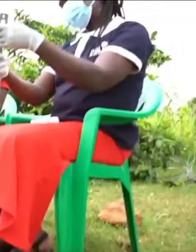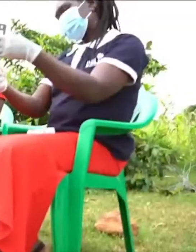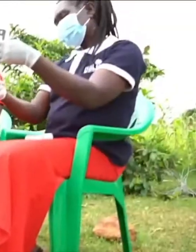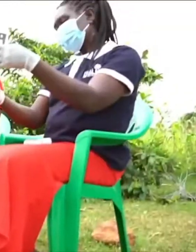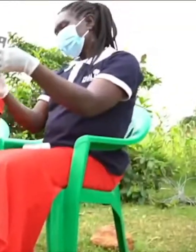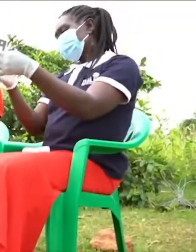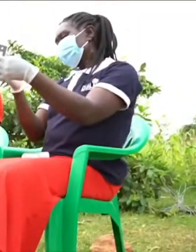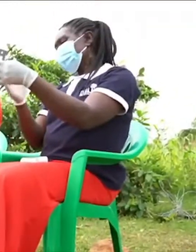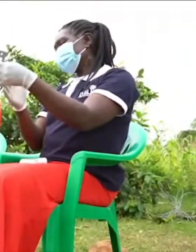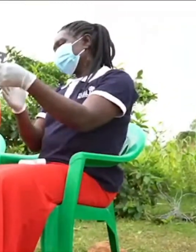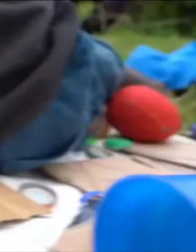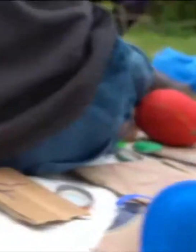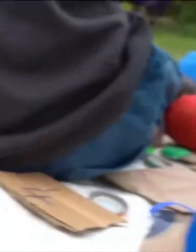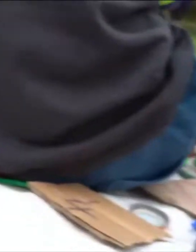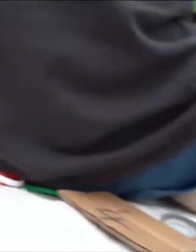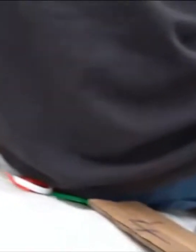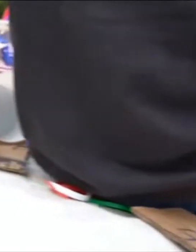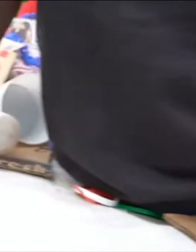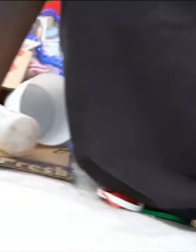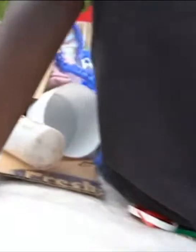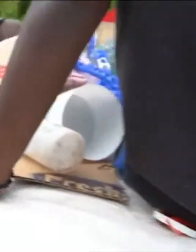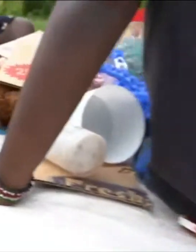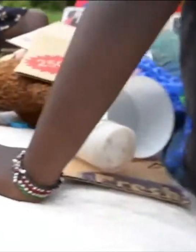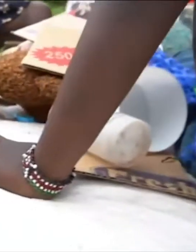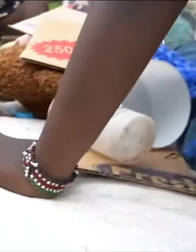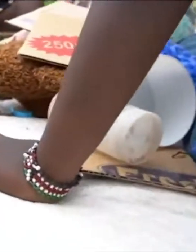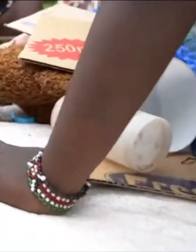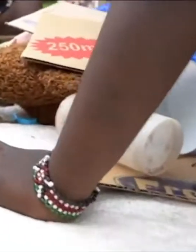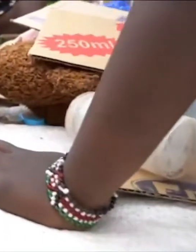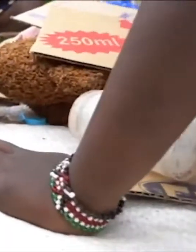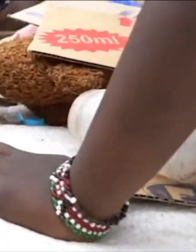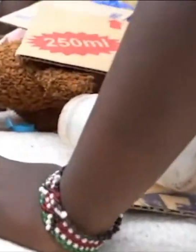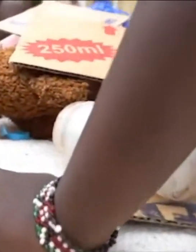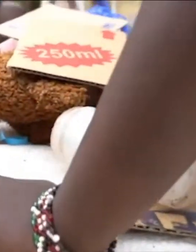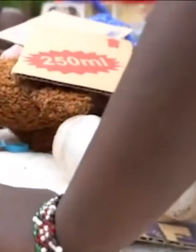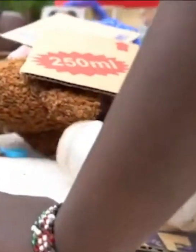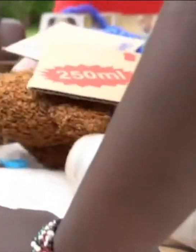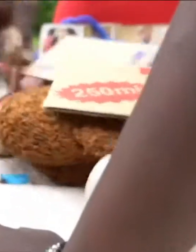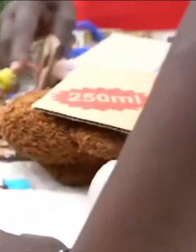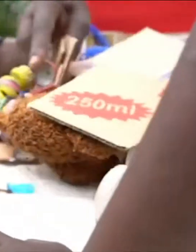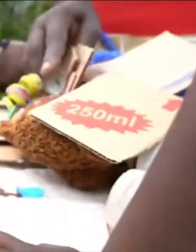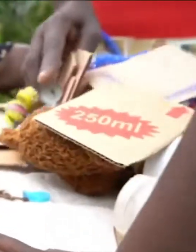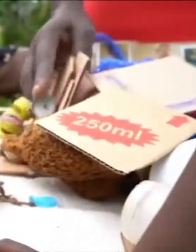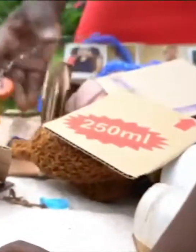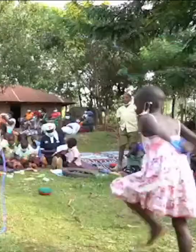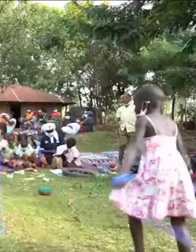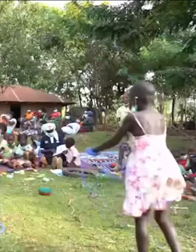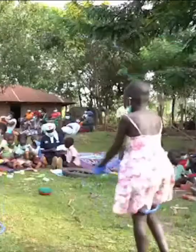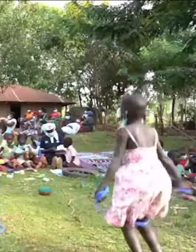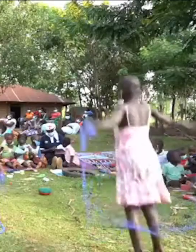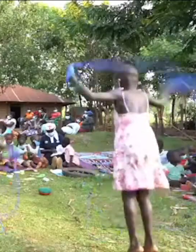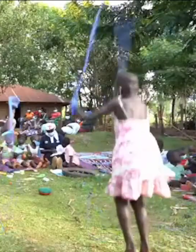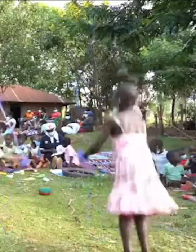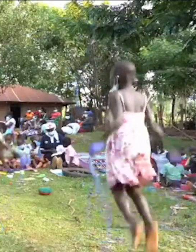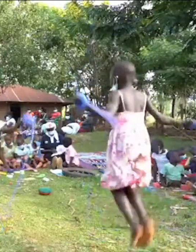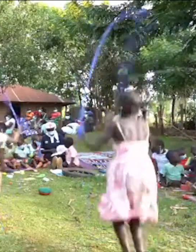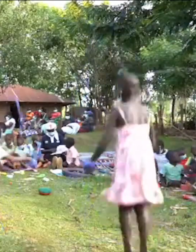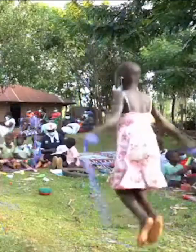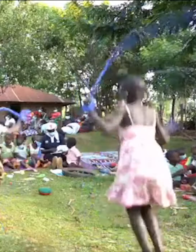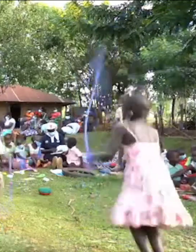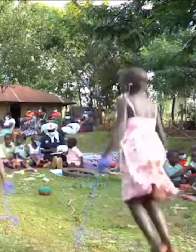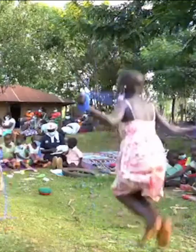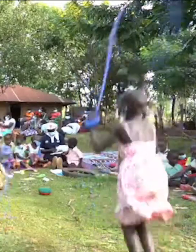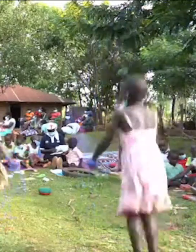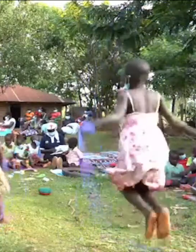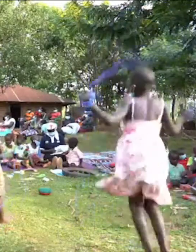and responsive parenting. Children also get to play using toys created from locally available materials. These initiatives go a long